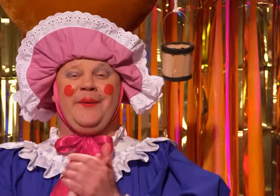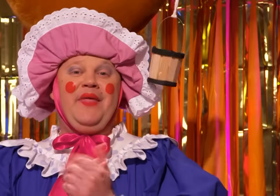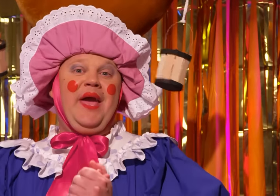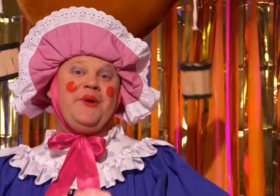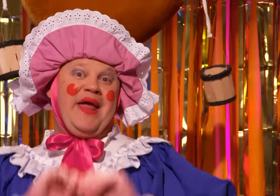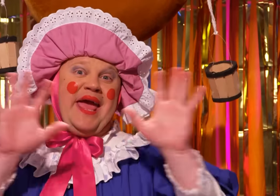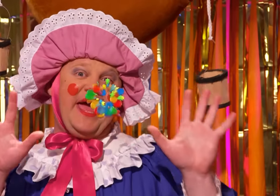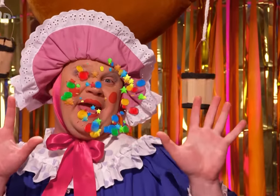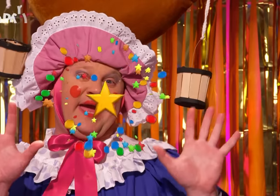Yay! Hooray!